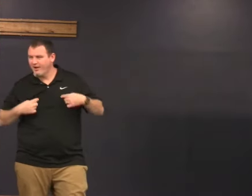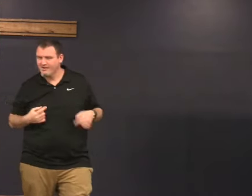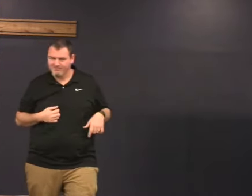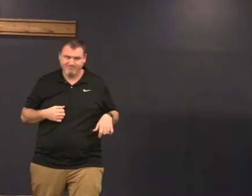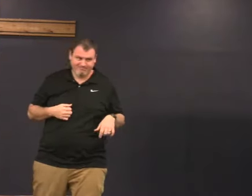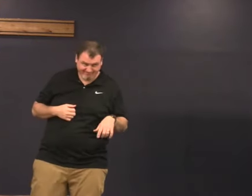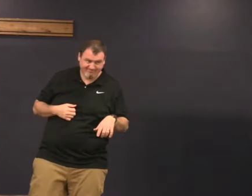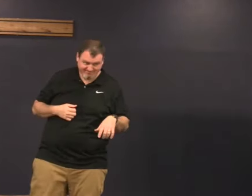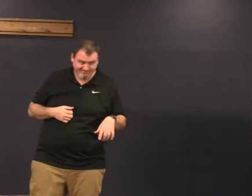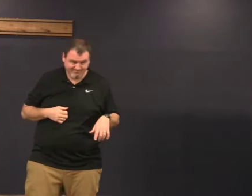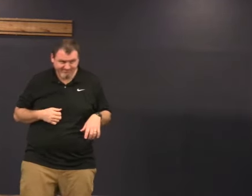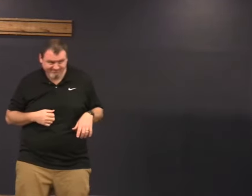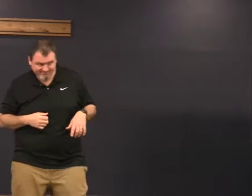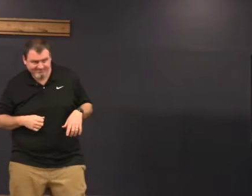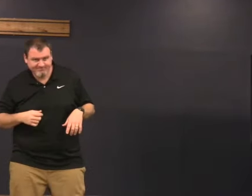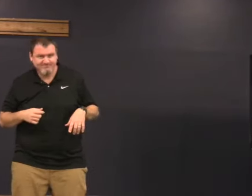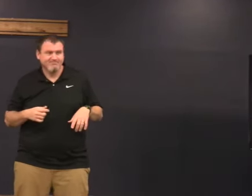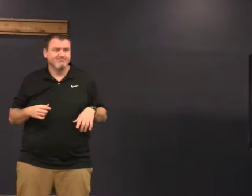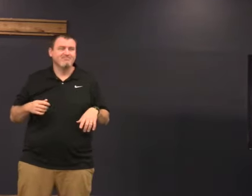It's strong encouragement for you and I.